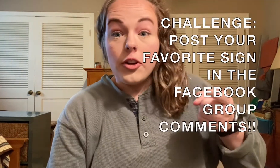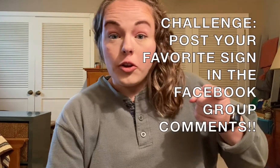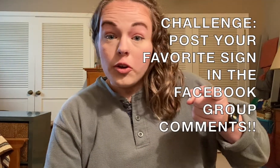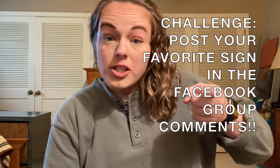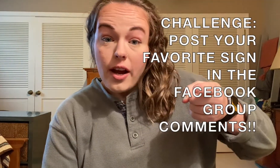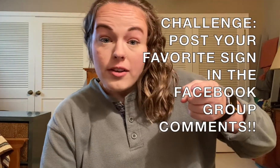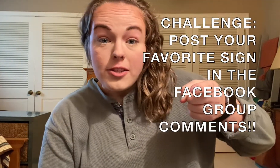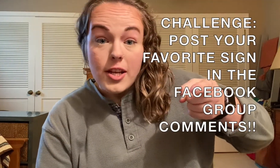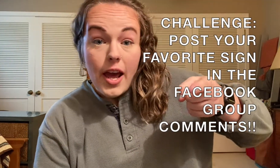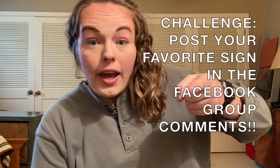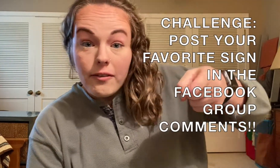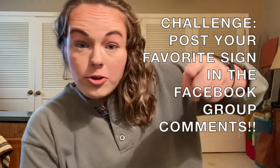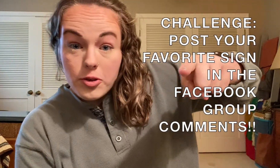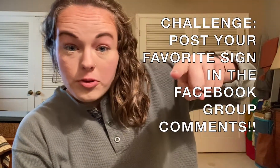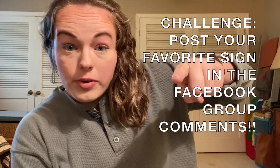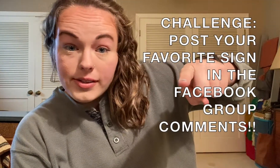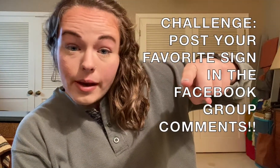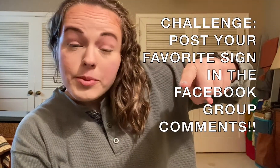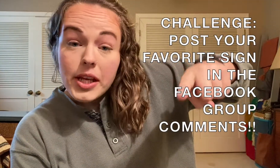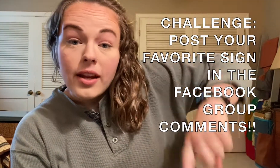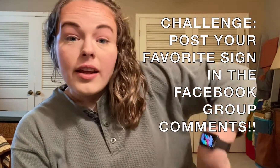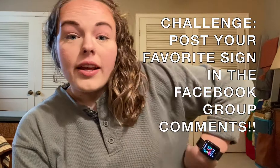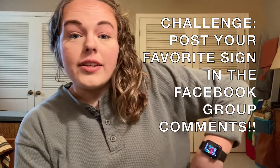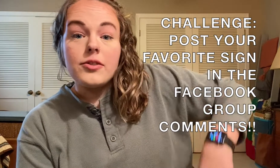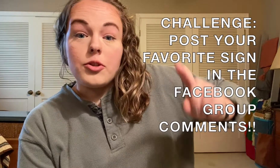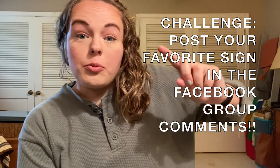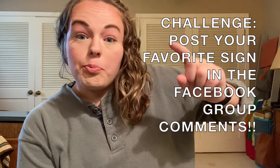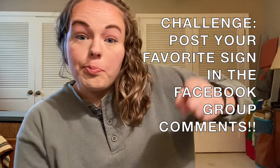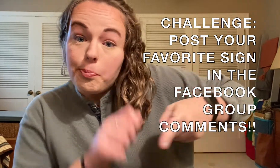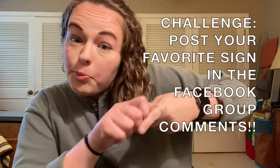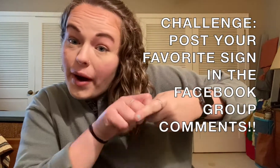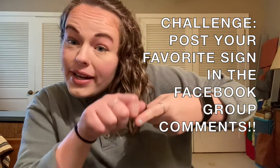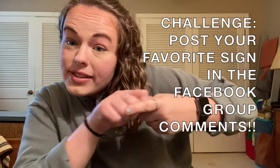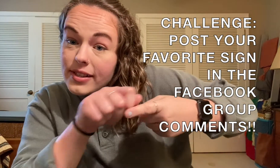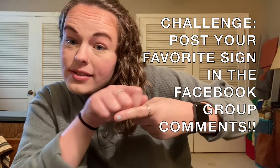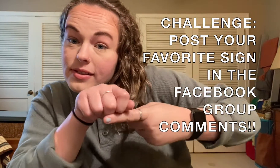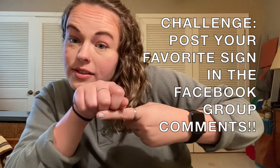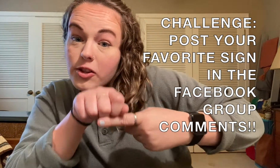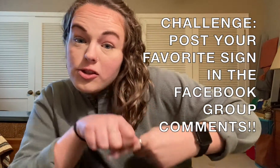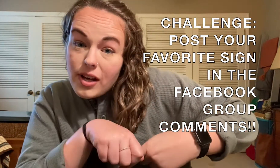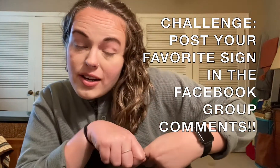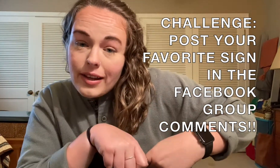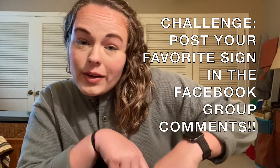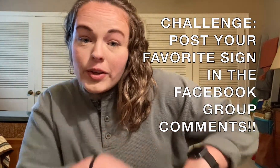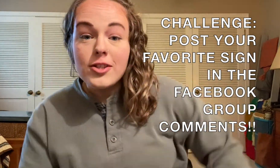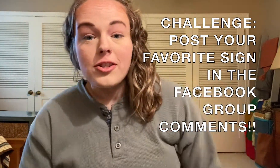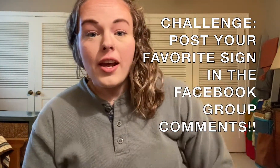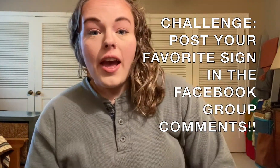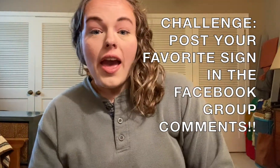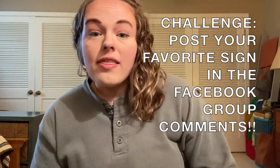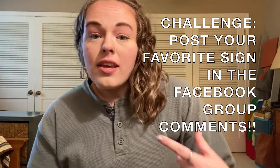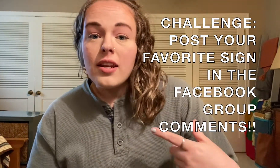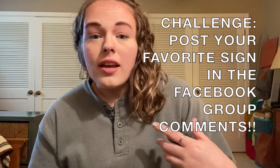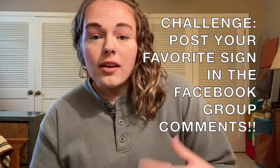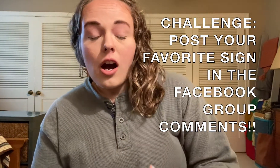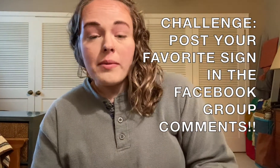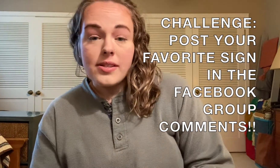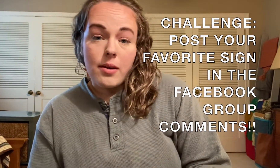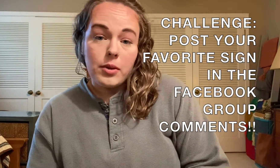Your challenge today, if you choose to accept it, is to practice your sign language, and then in the comments down